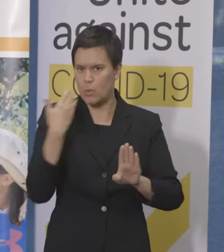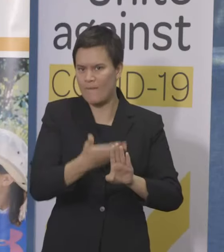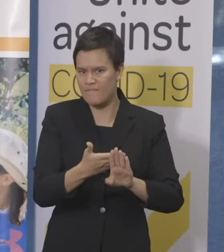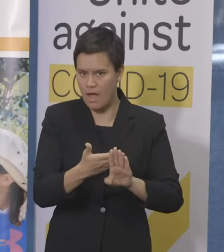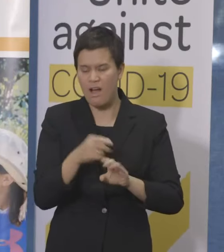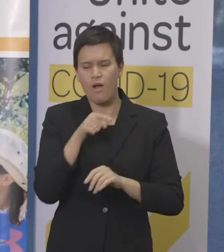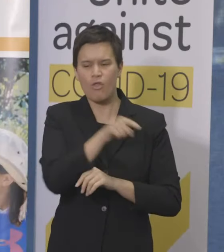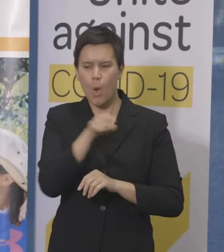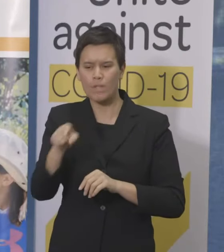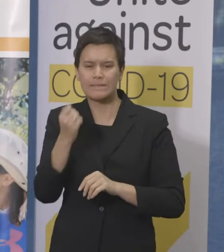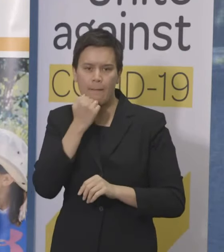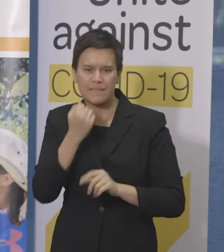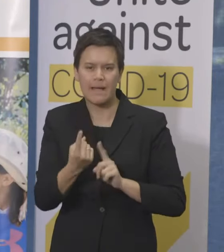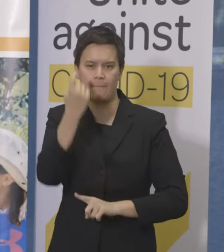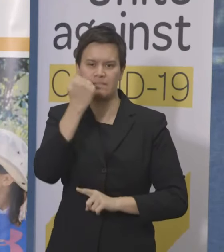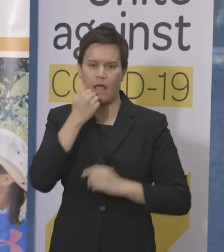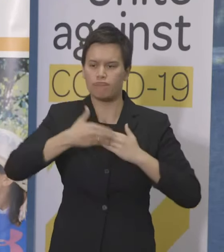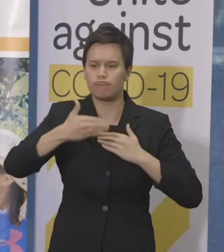continue the investigation.